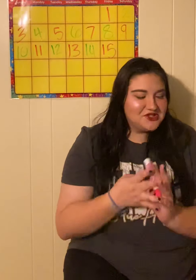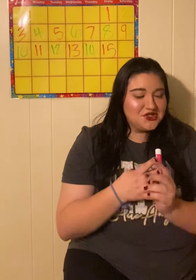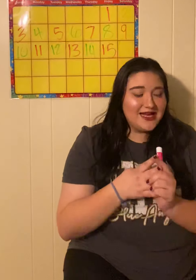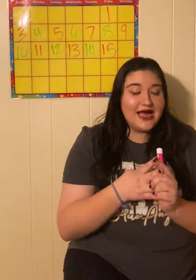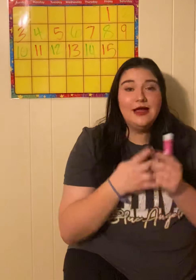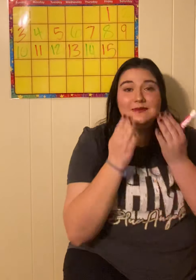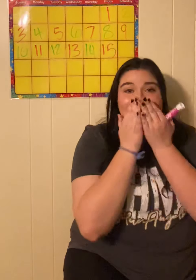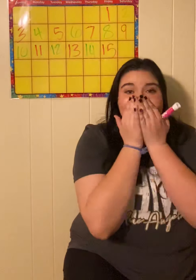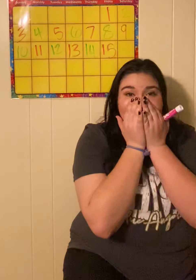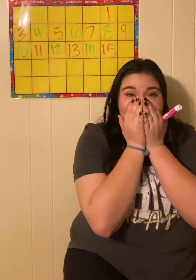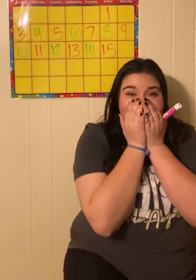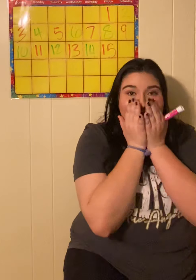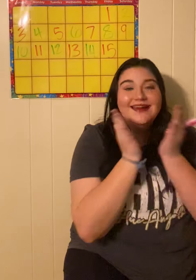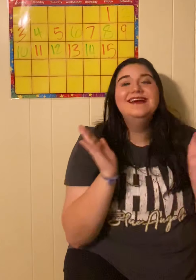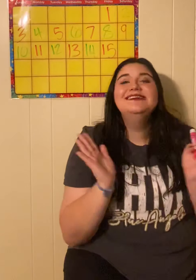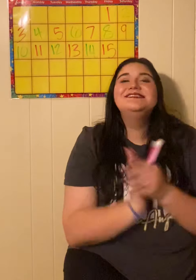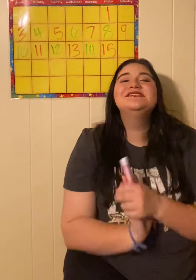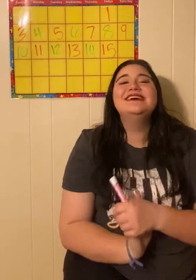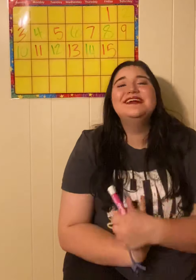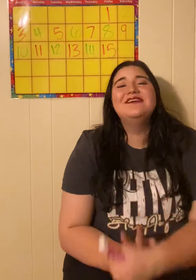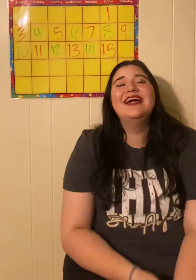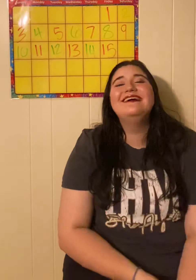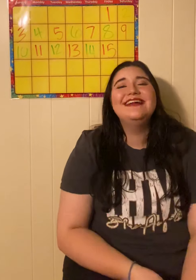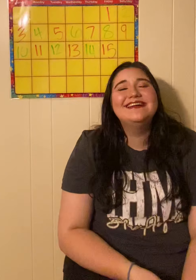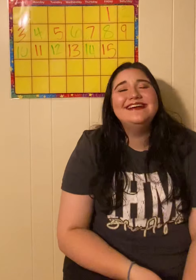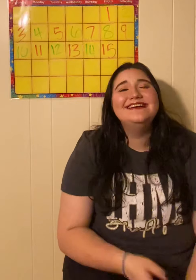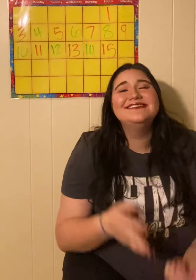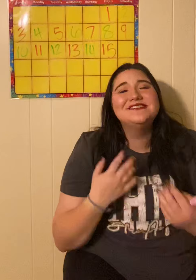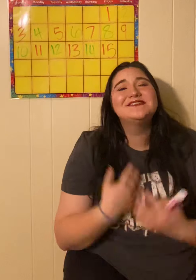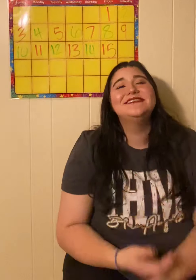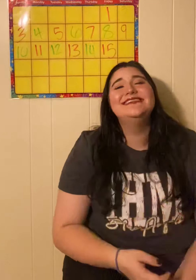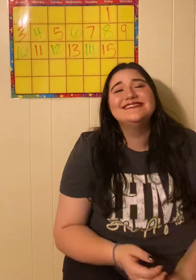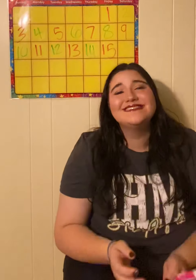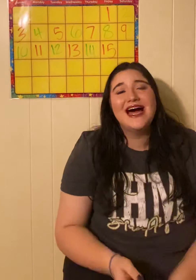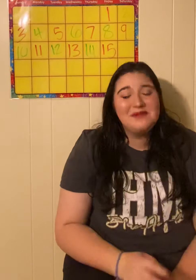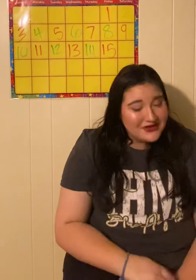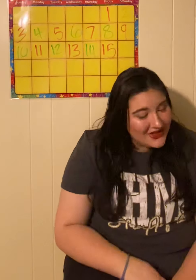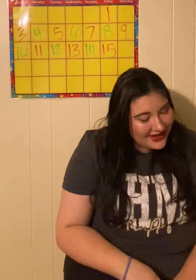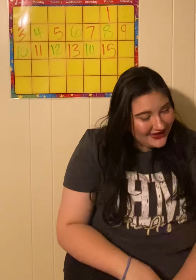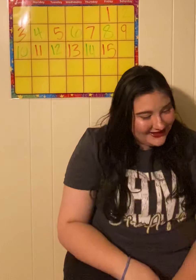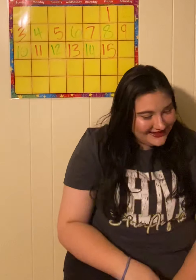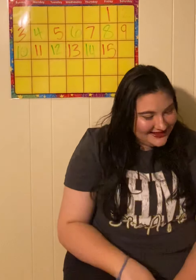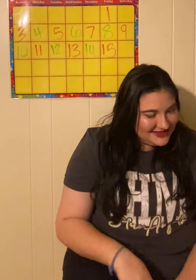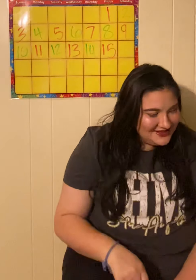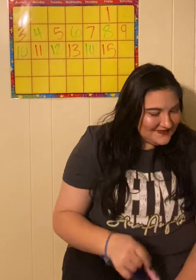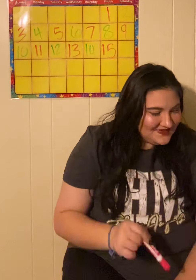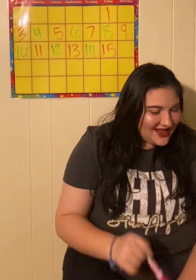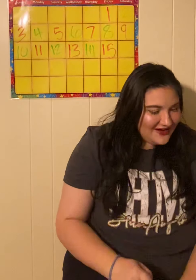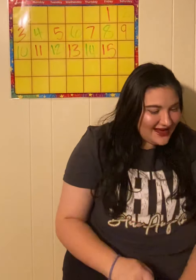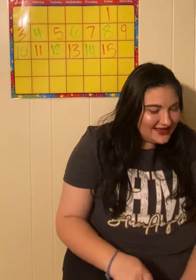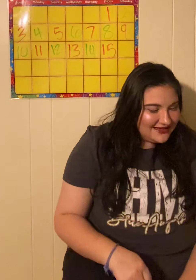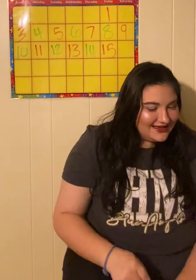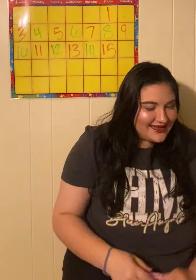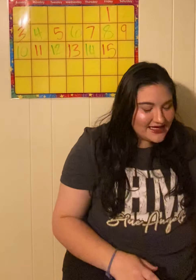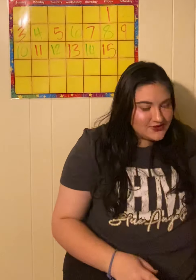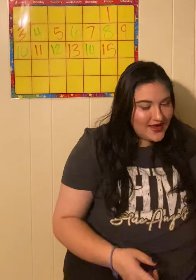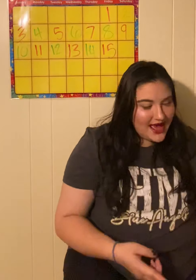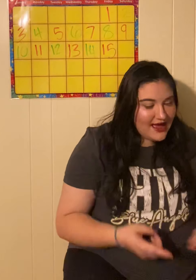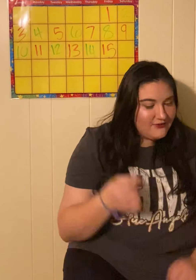Tree. I almost said the wrong one. Tree. Very good. Tree does not belong. All right. Next, we have